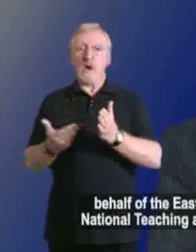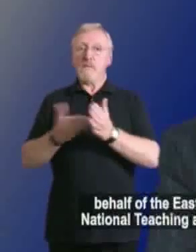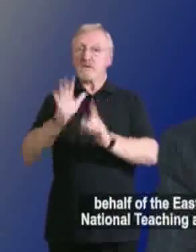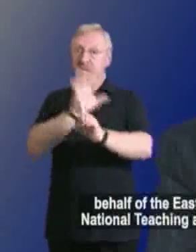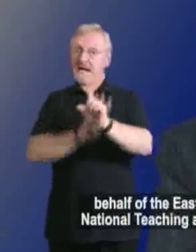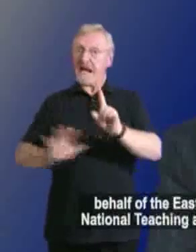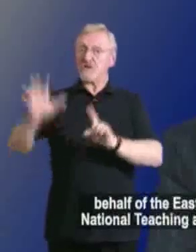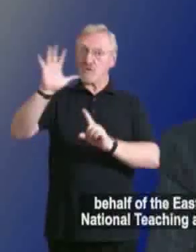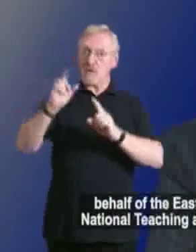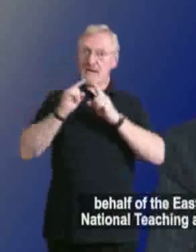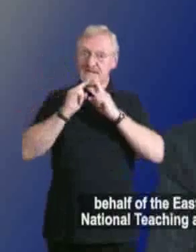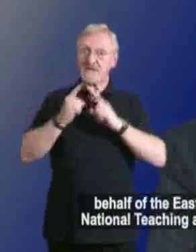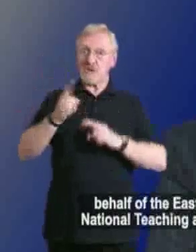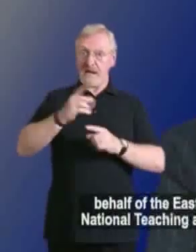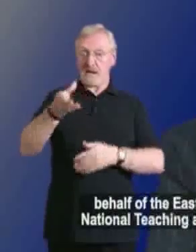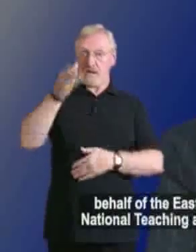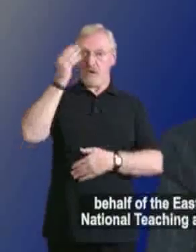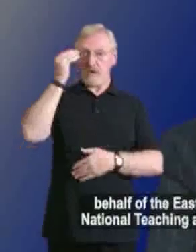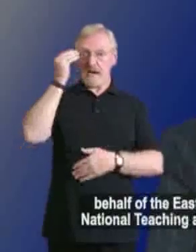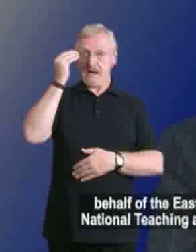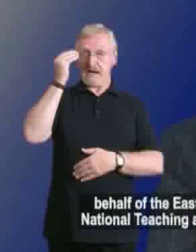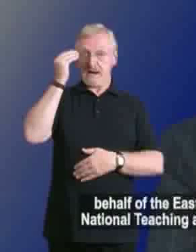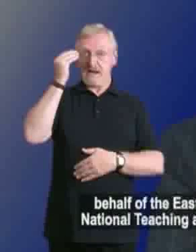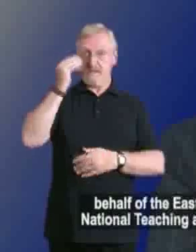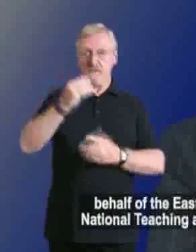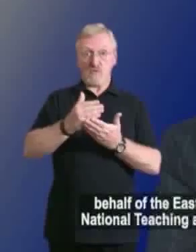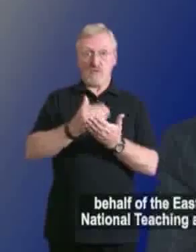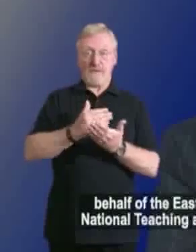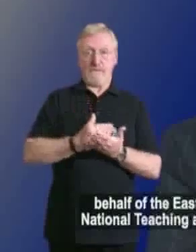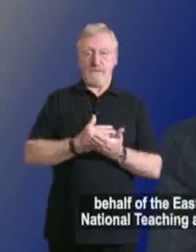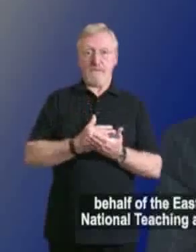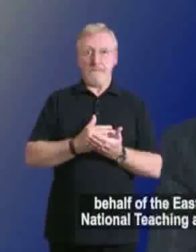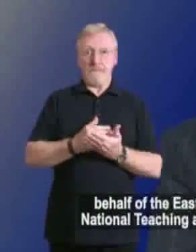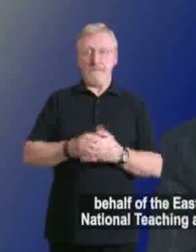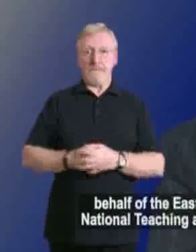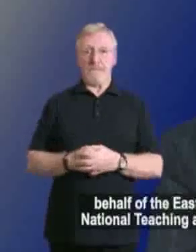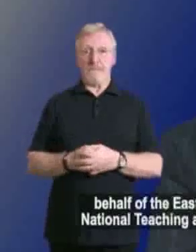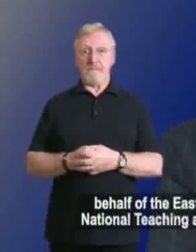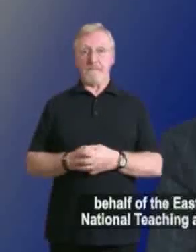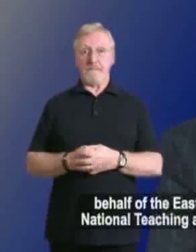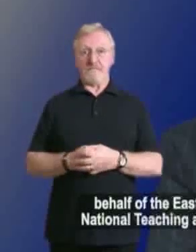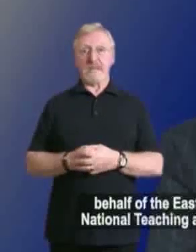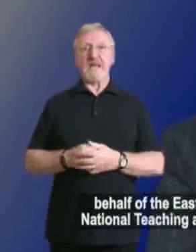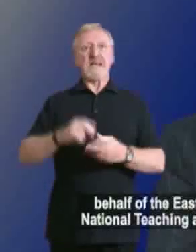the National Teaching and Learning programme.